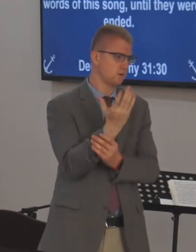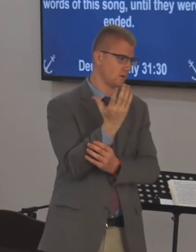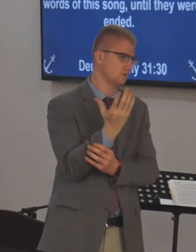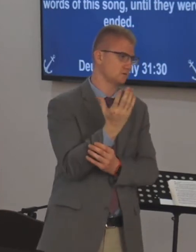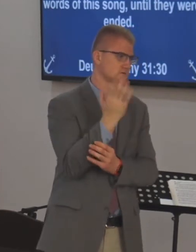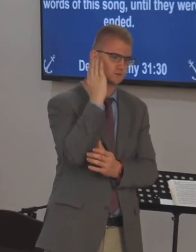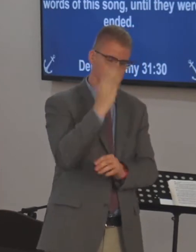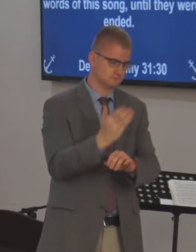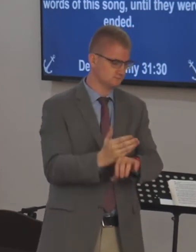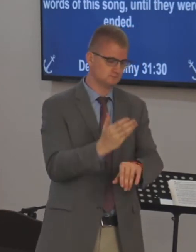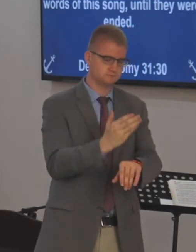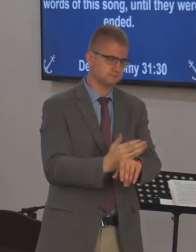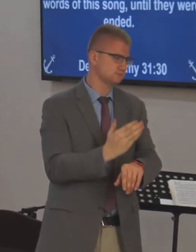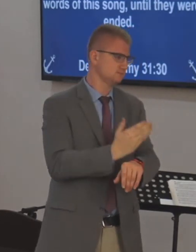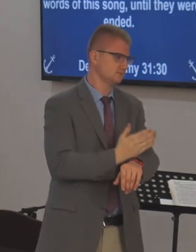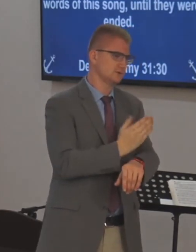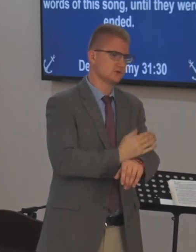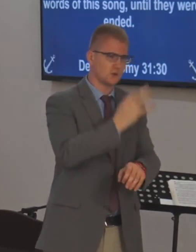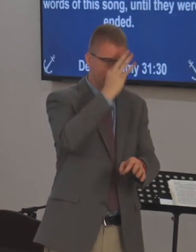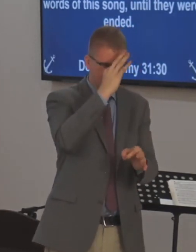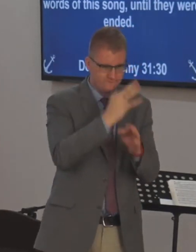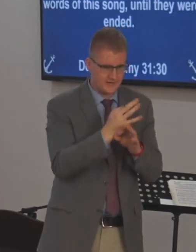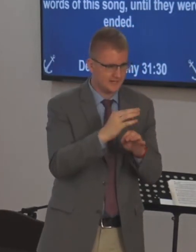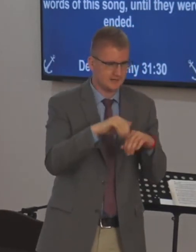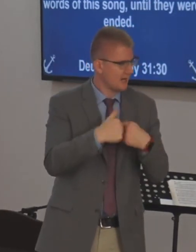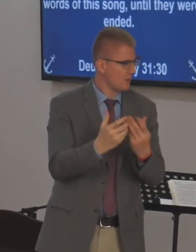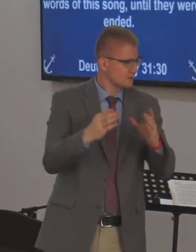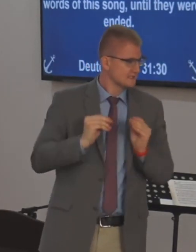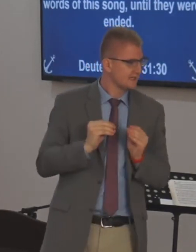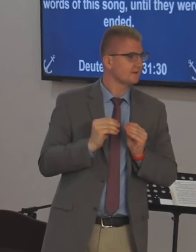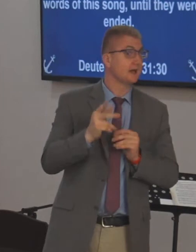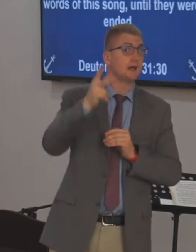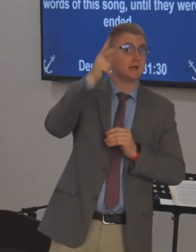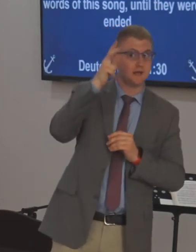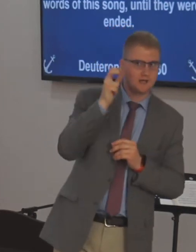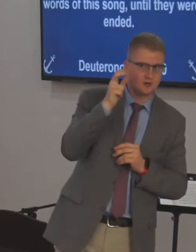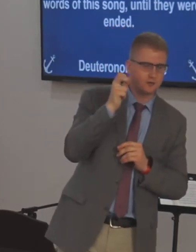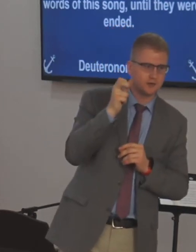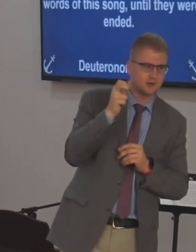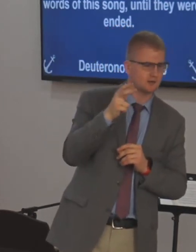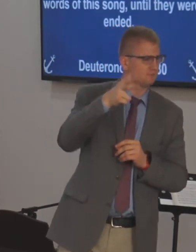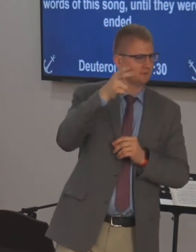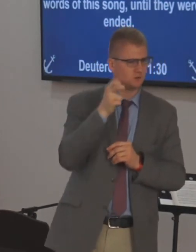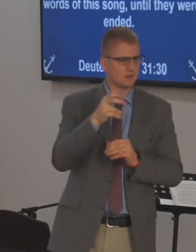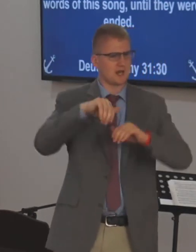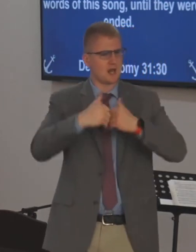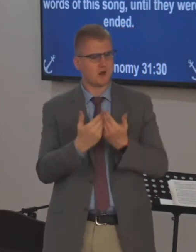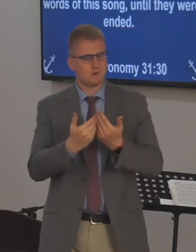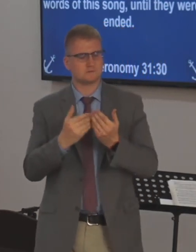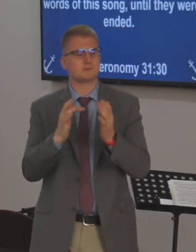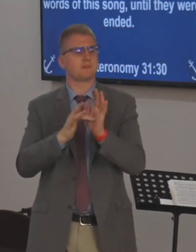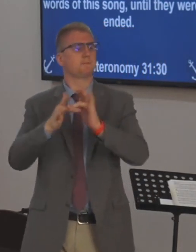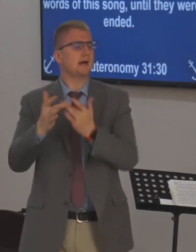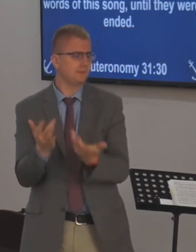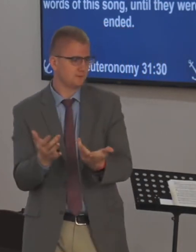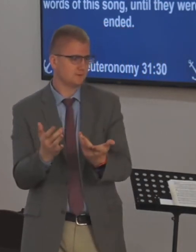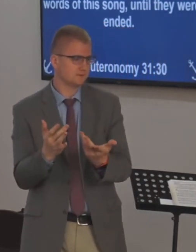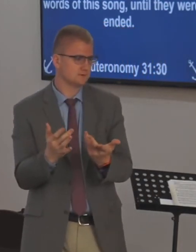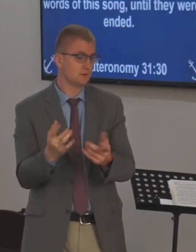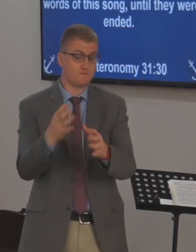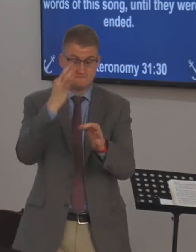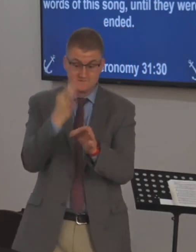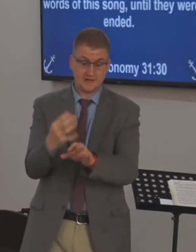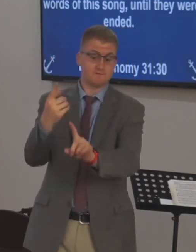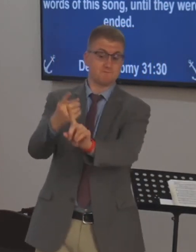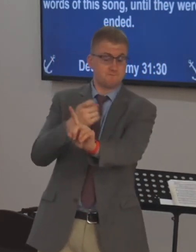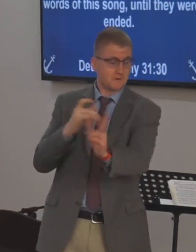grow. Faith cometh by hearing, hearing by the word of God. That's why it's important to read the whole Bible. Most of you know